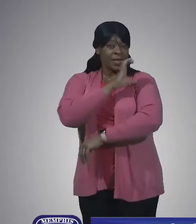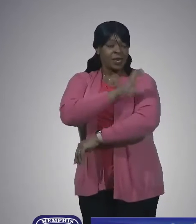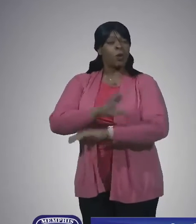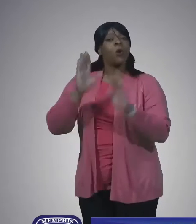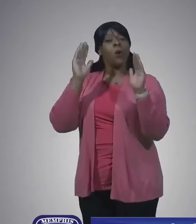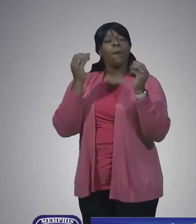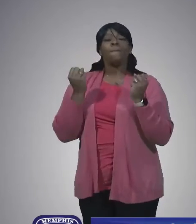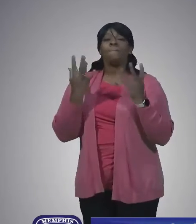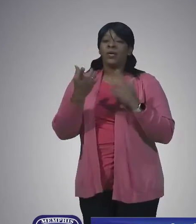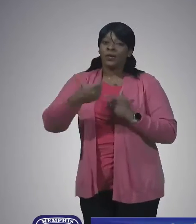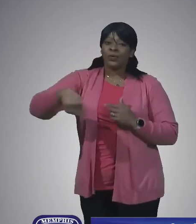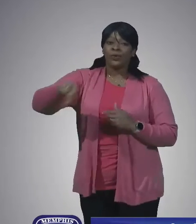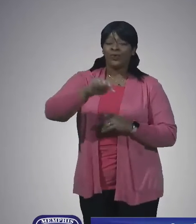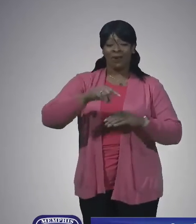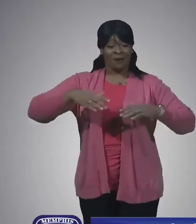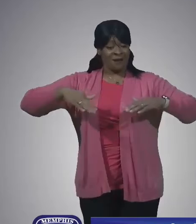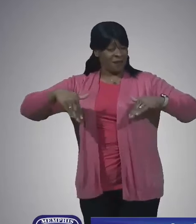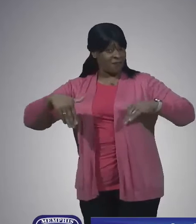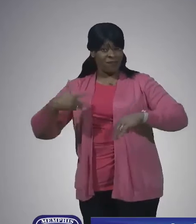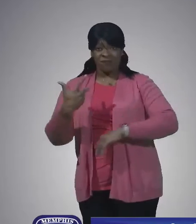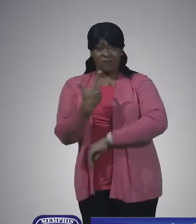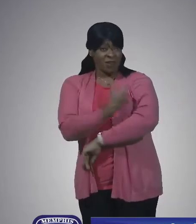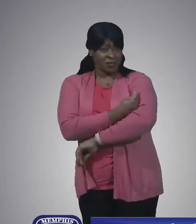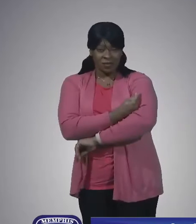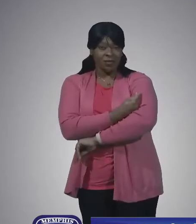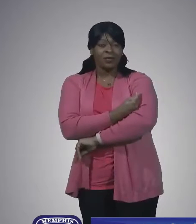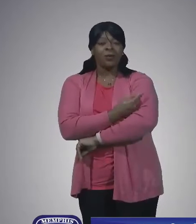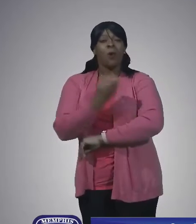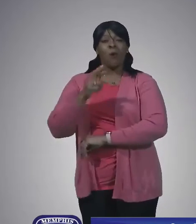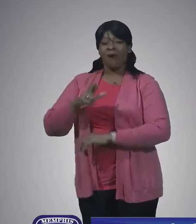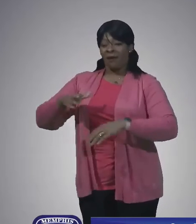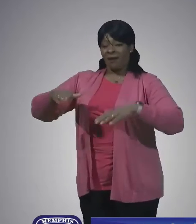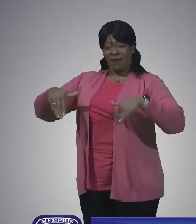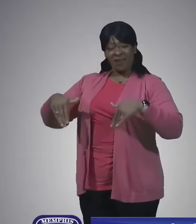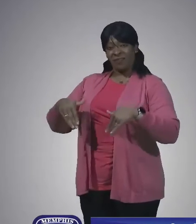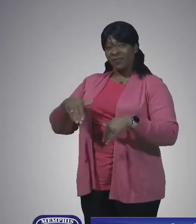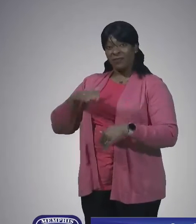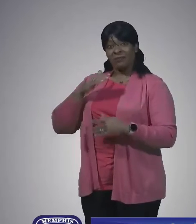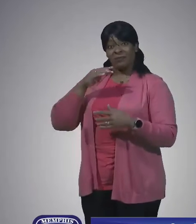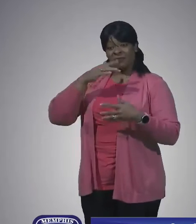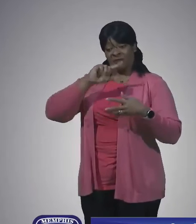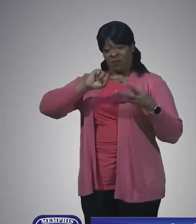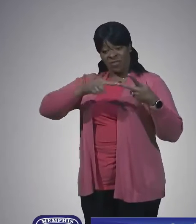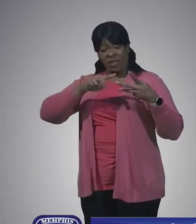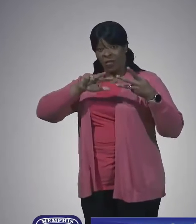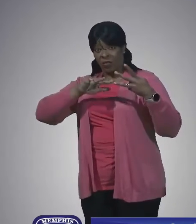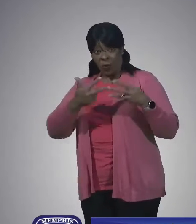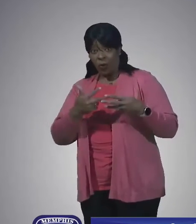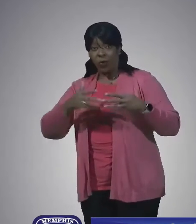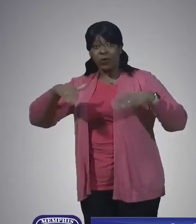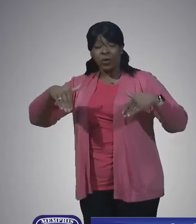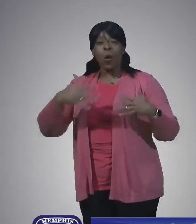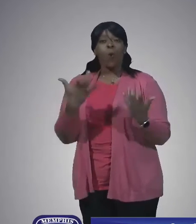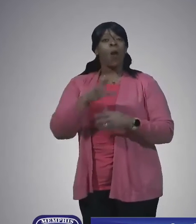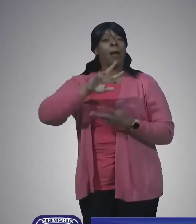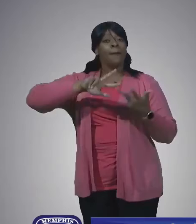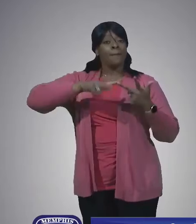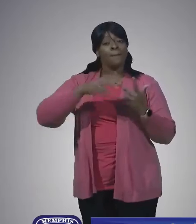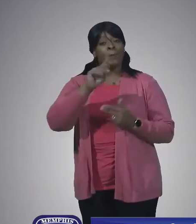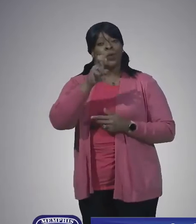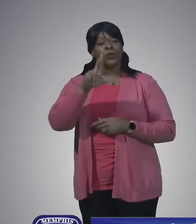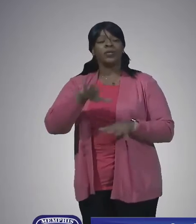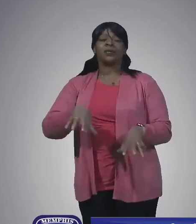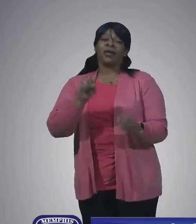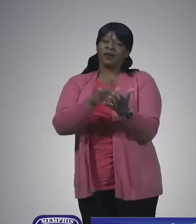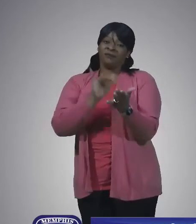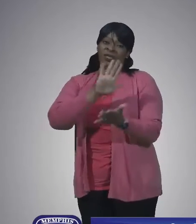that many of you who have not been vaccinated yet or have not completed your series or are desiring a booster will take advantage of